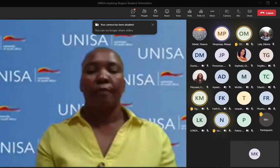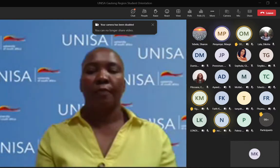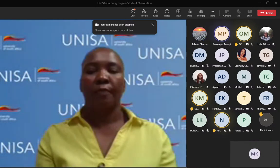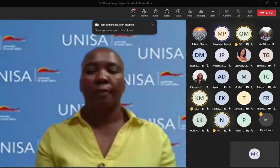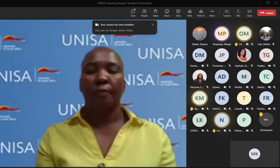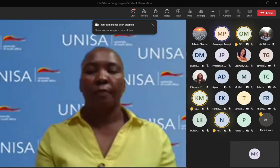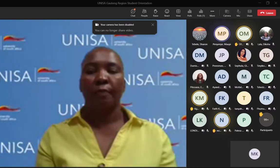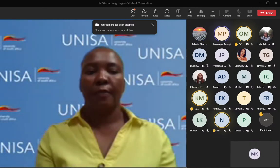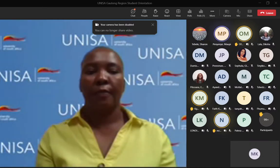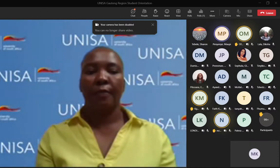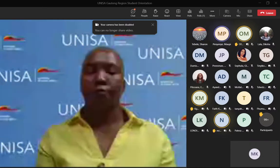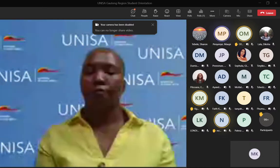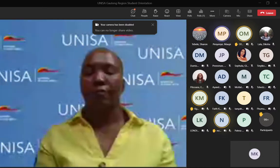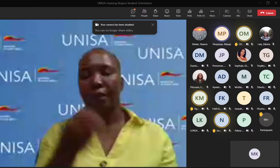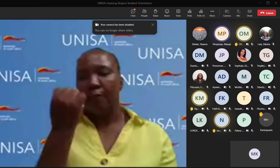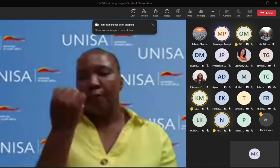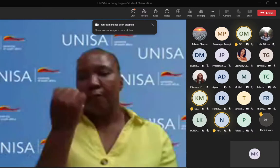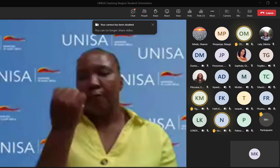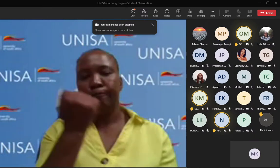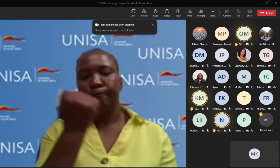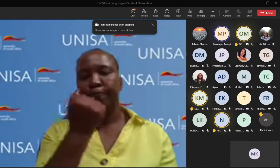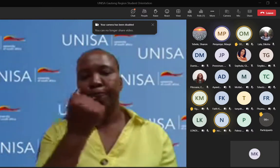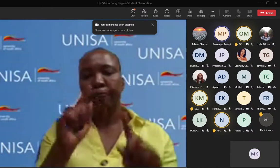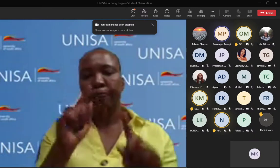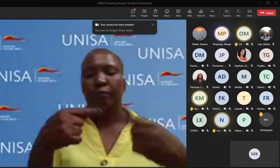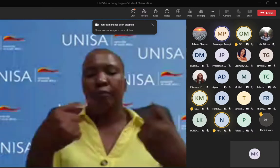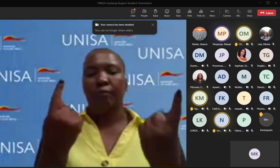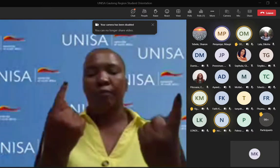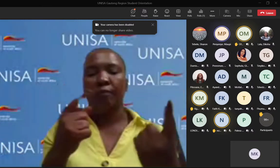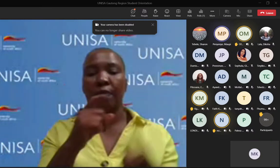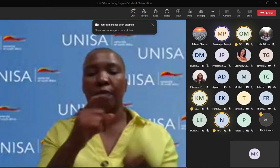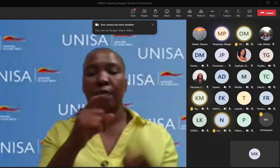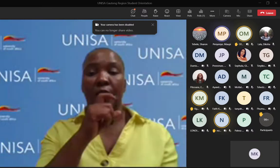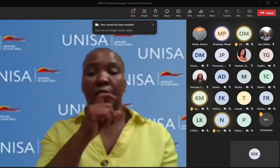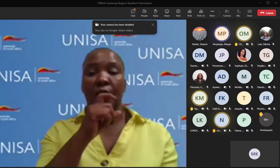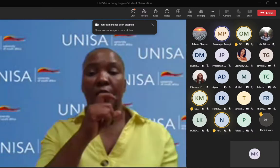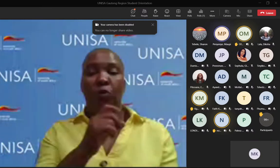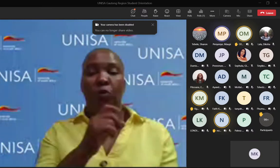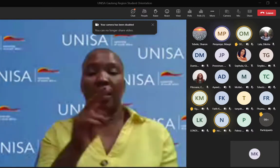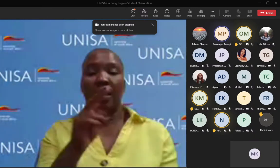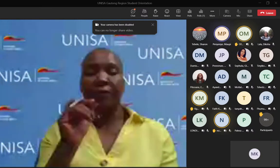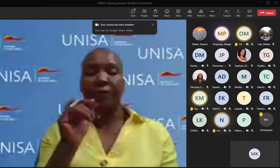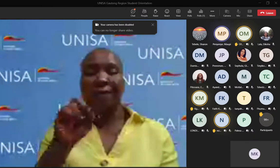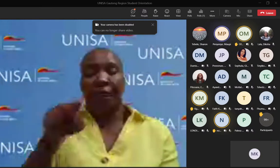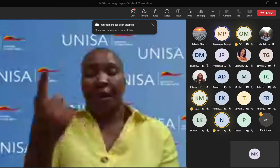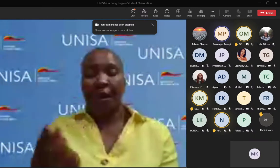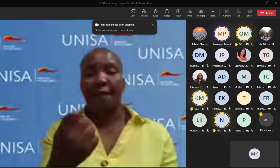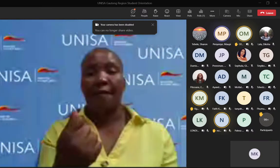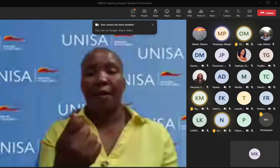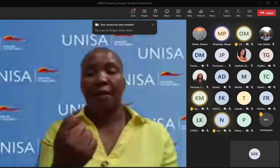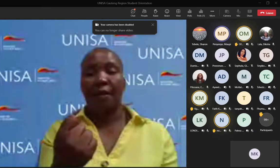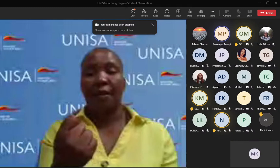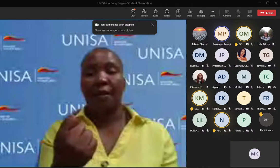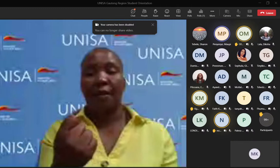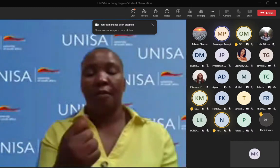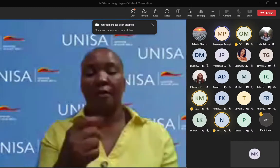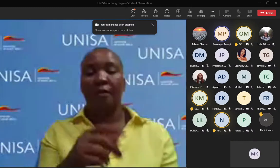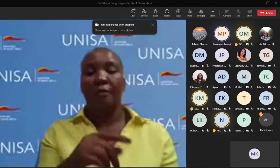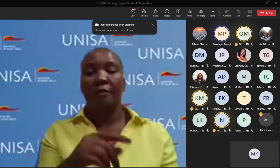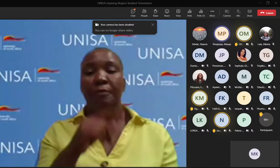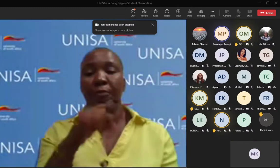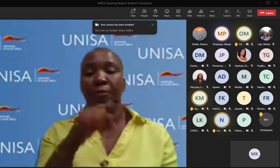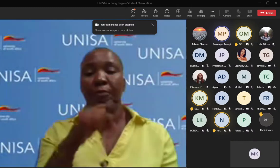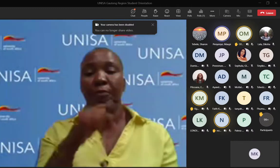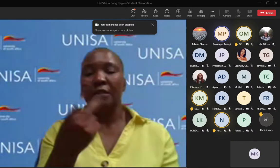unfortunately you can not use nefs and another funding because that's what you call wdp and then